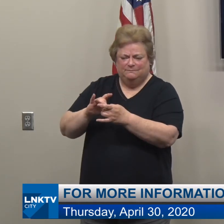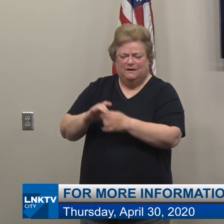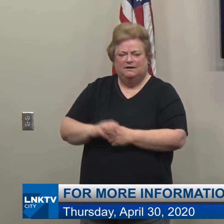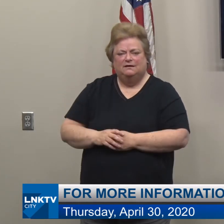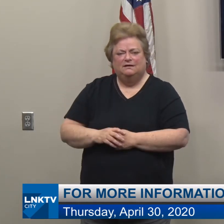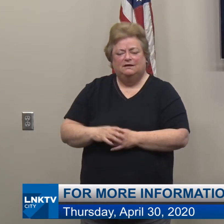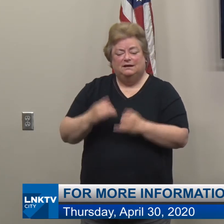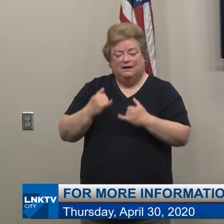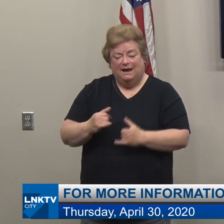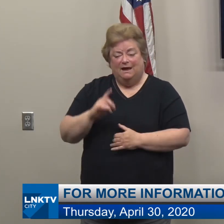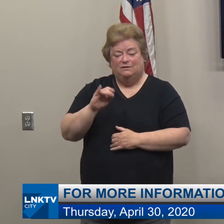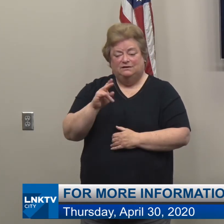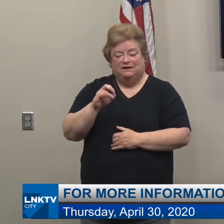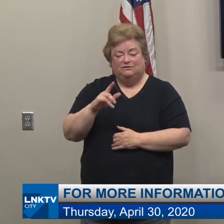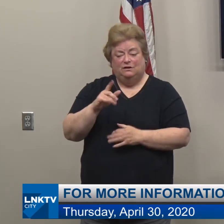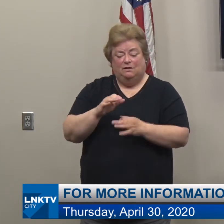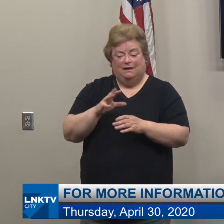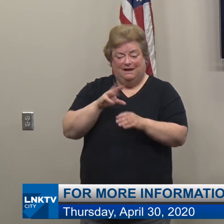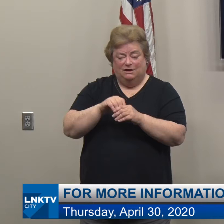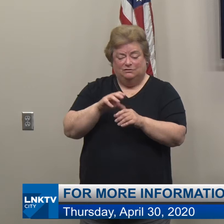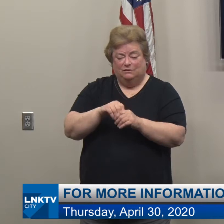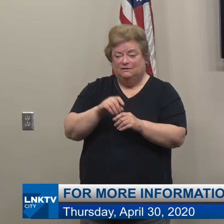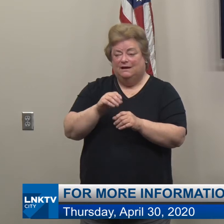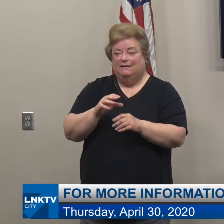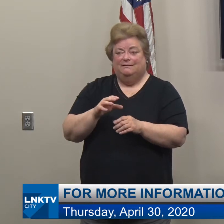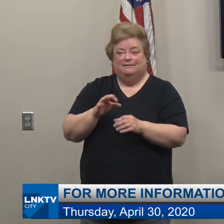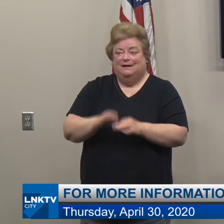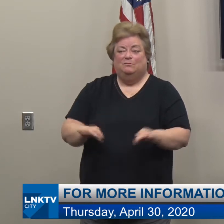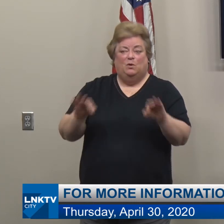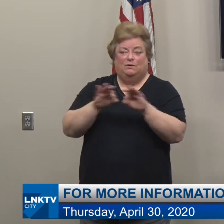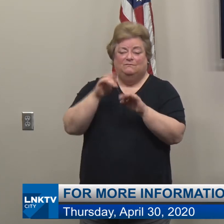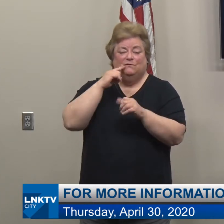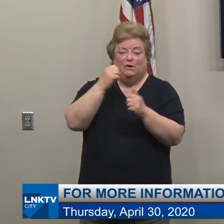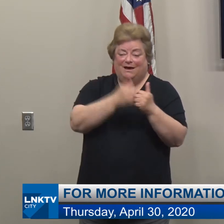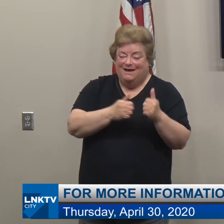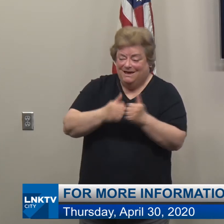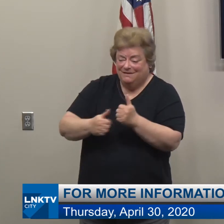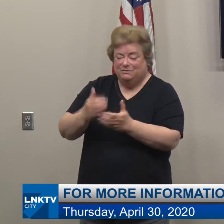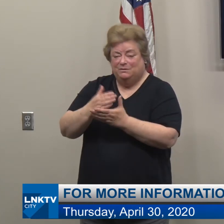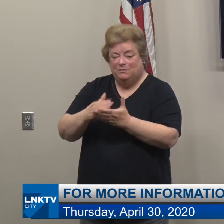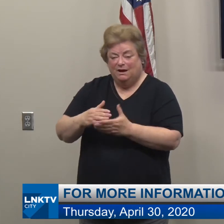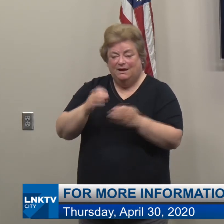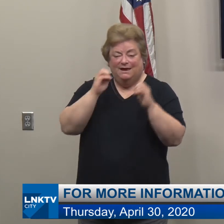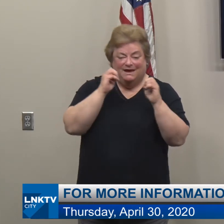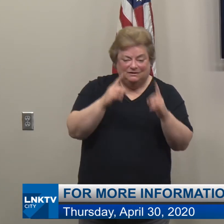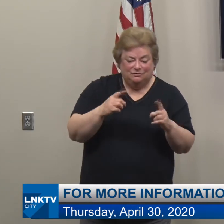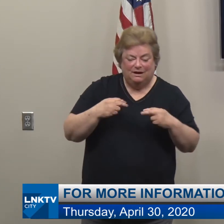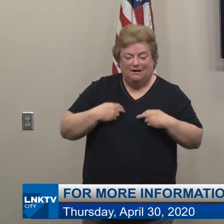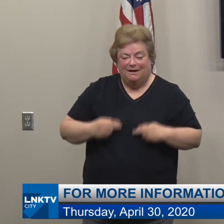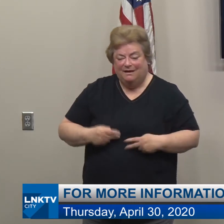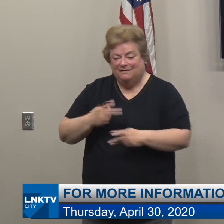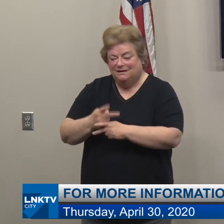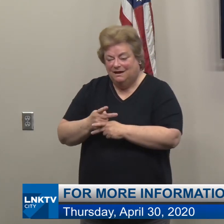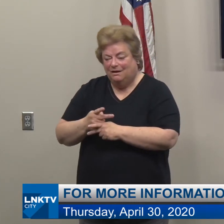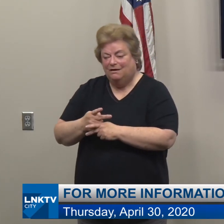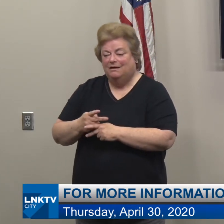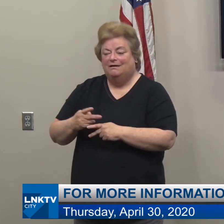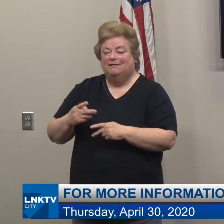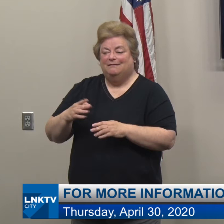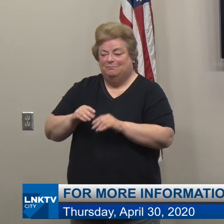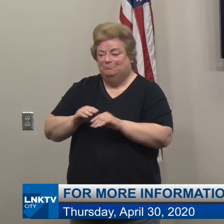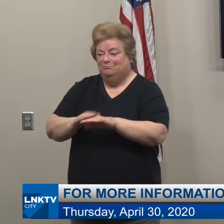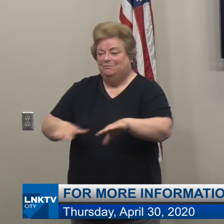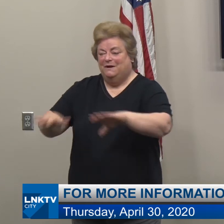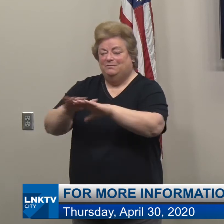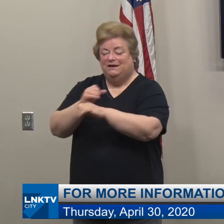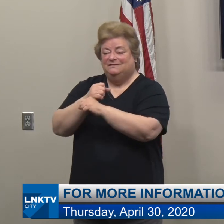now, digital inclusion has become essential to every aspect of our lives, from education to healthcare to public safety. It's never